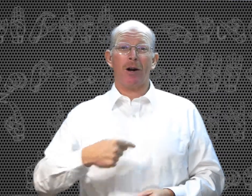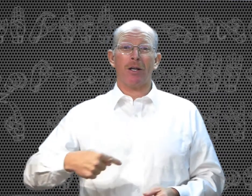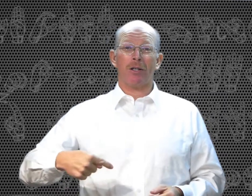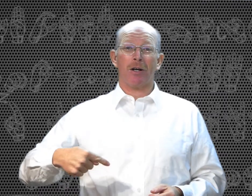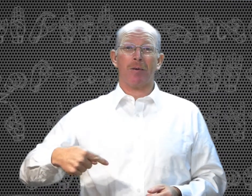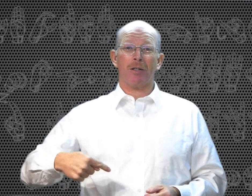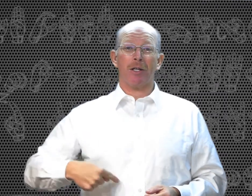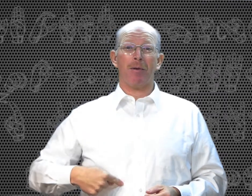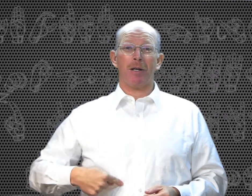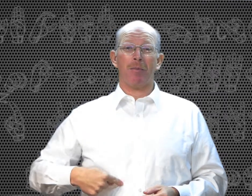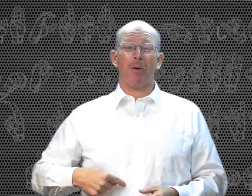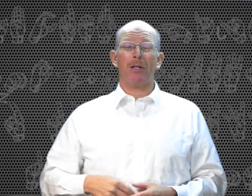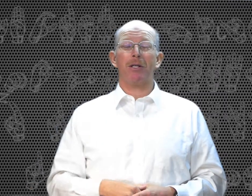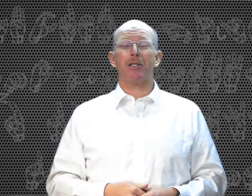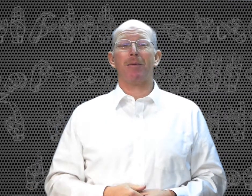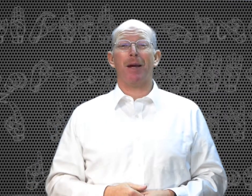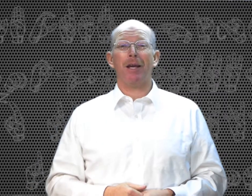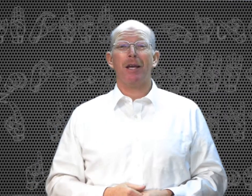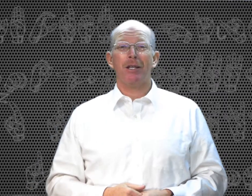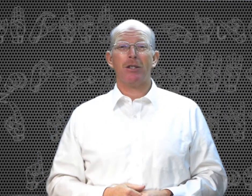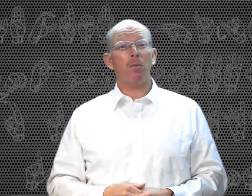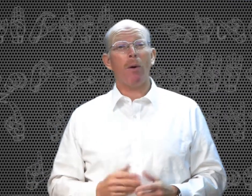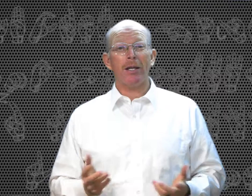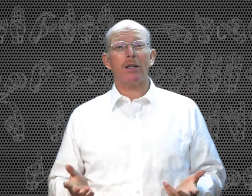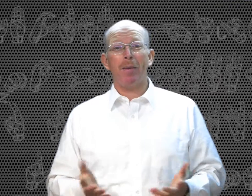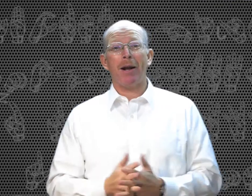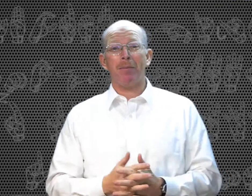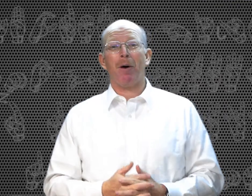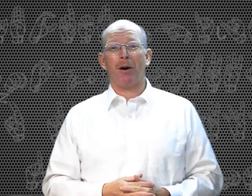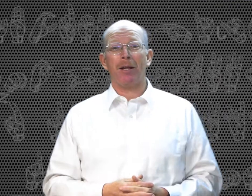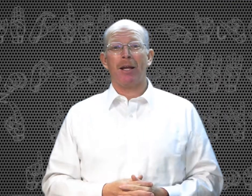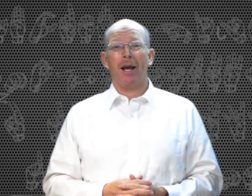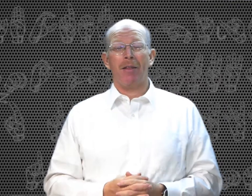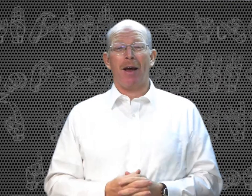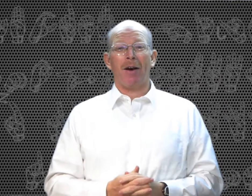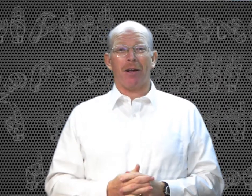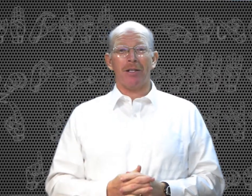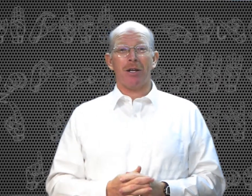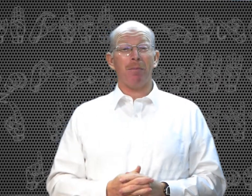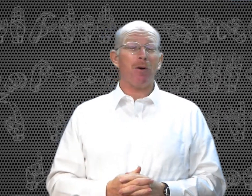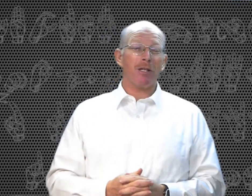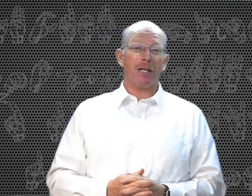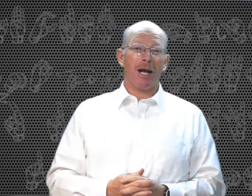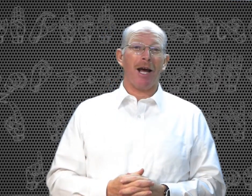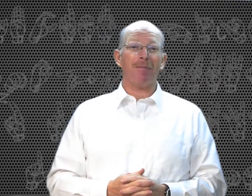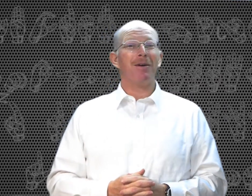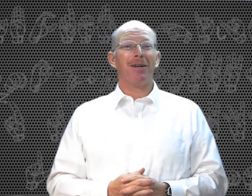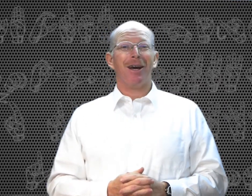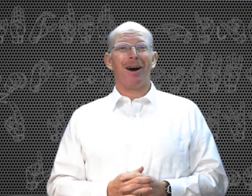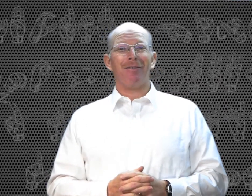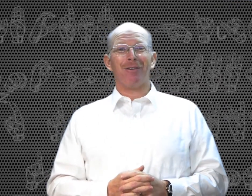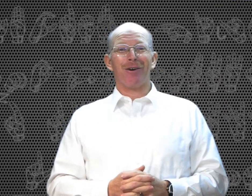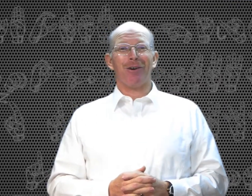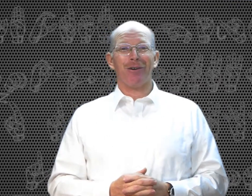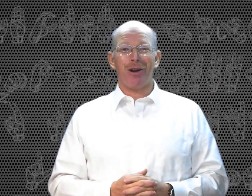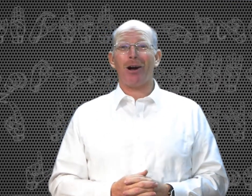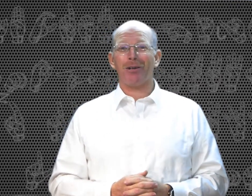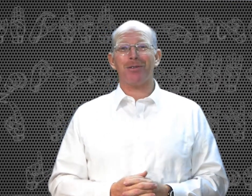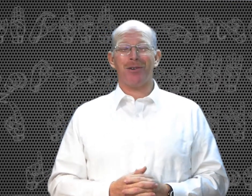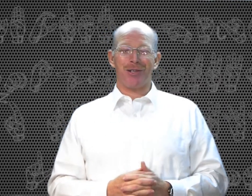heart. Talking about your stomach, you point to your stomach. Just point to the body part, and that'll get you most of the time for your doctor's